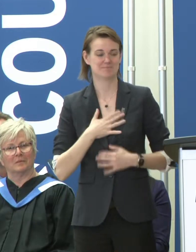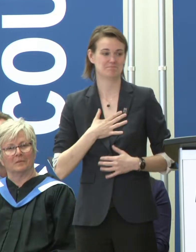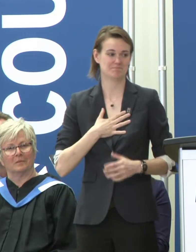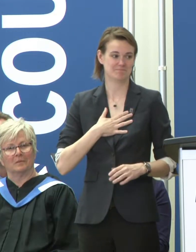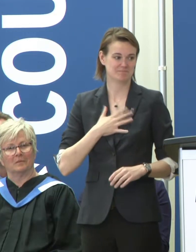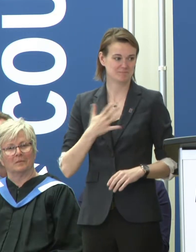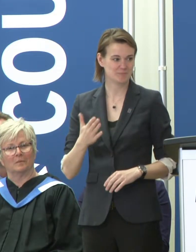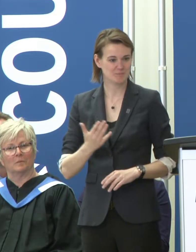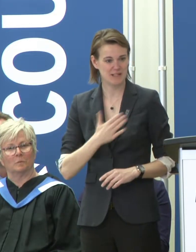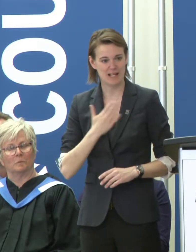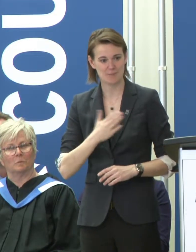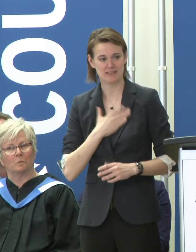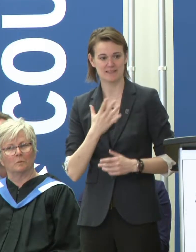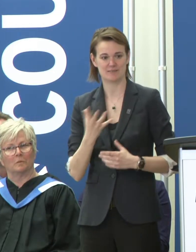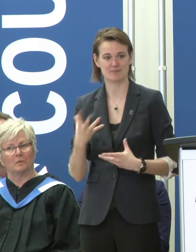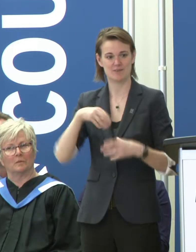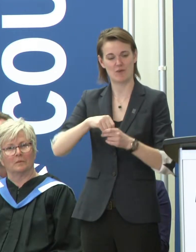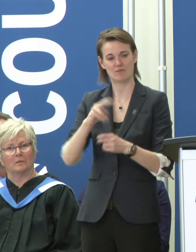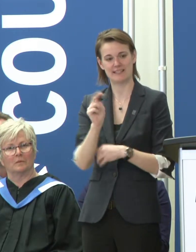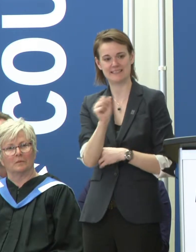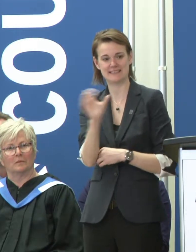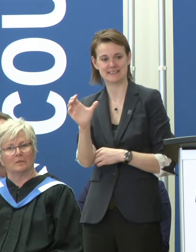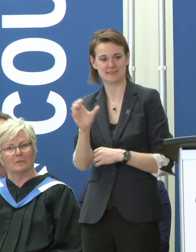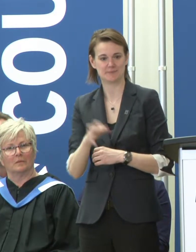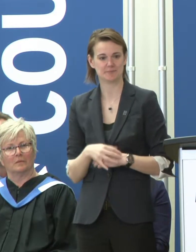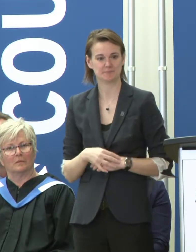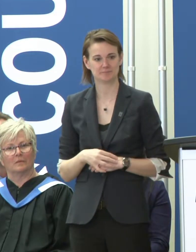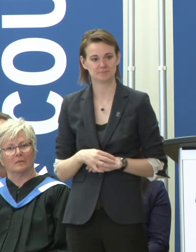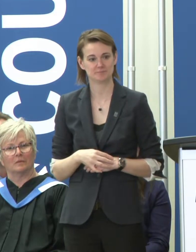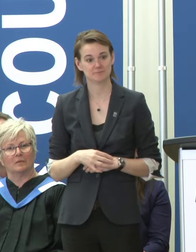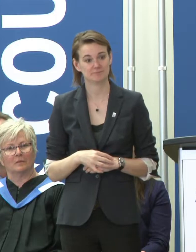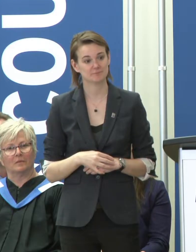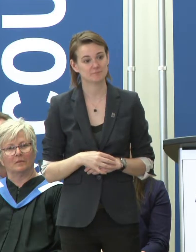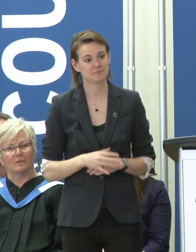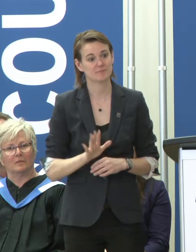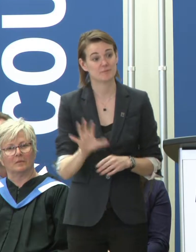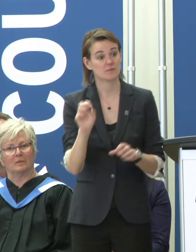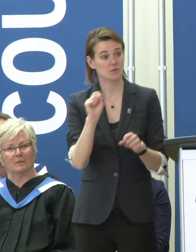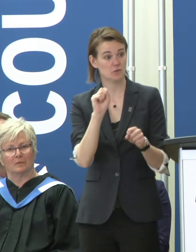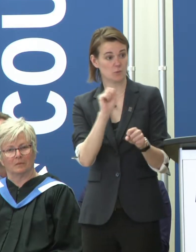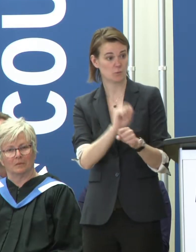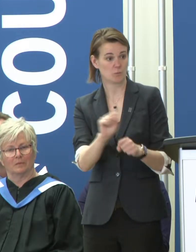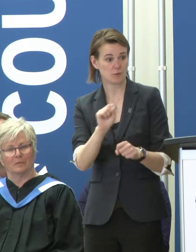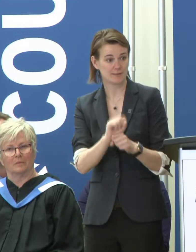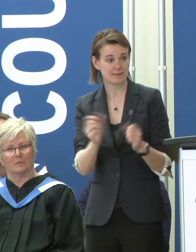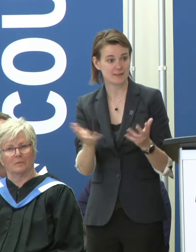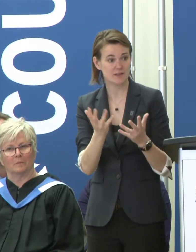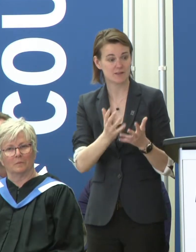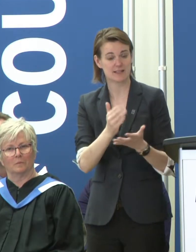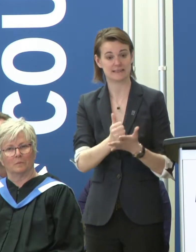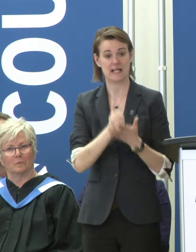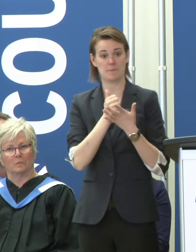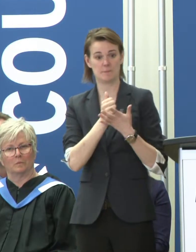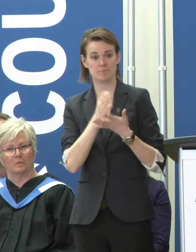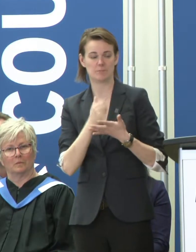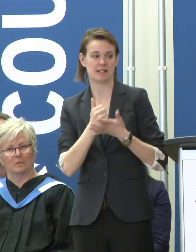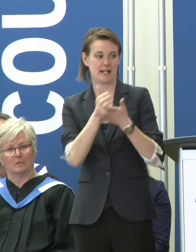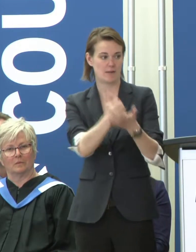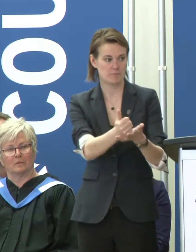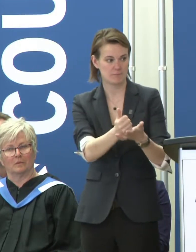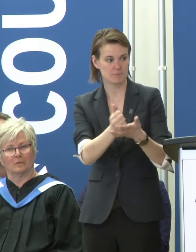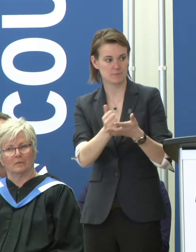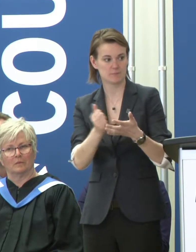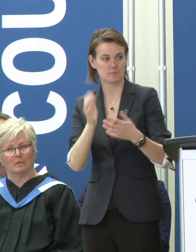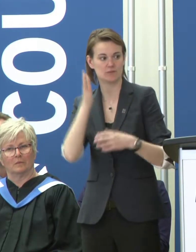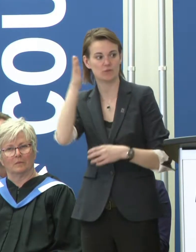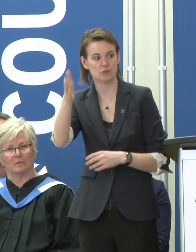pleased that we have been able to be a part of that journey. Your work at the college has helped us and helped you lay a foundation for the future,